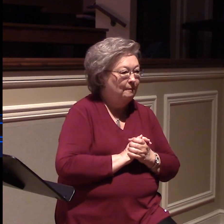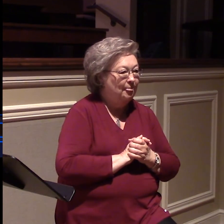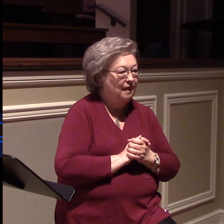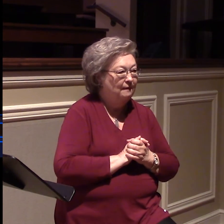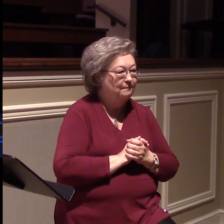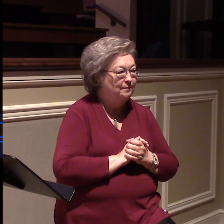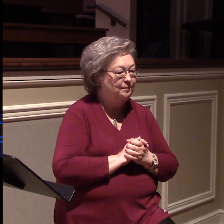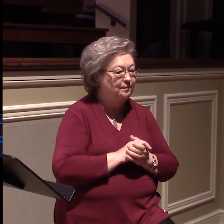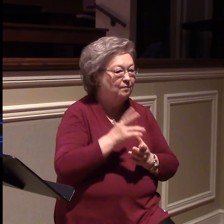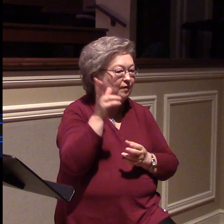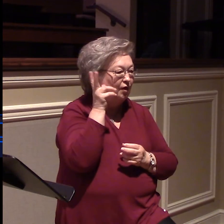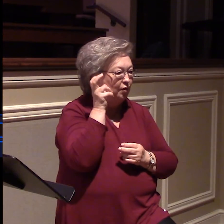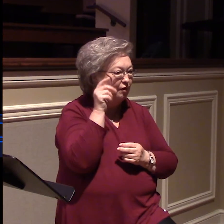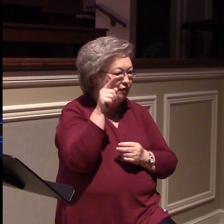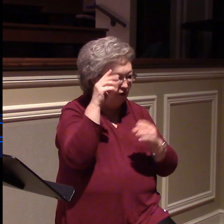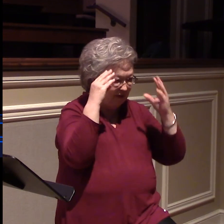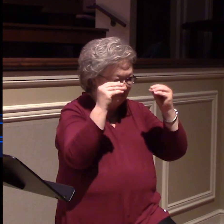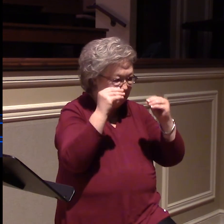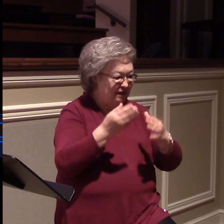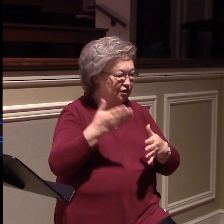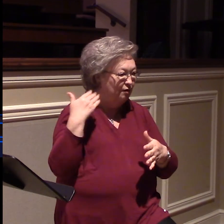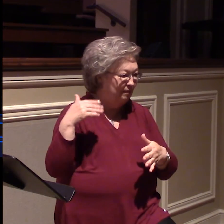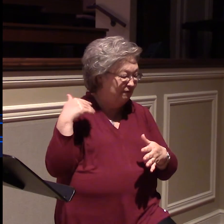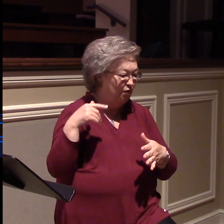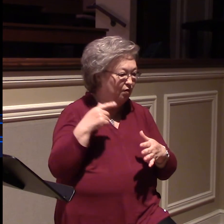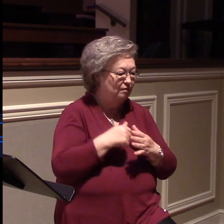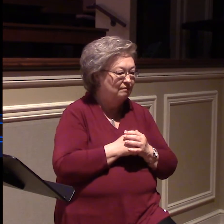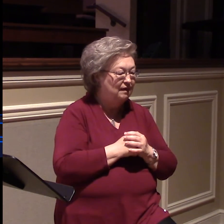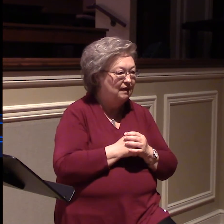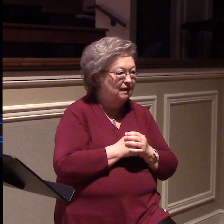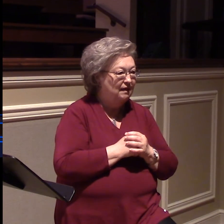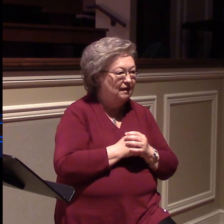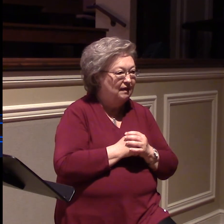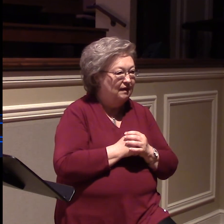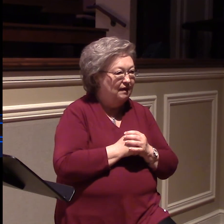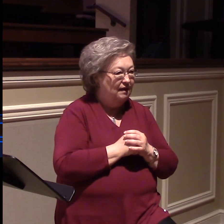You've probably heard me teach this before. It's a little illustration I use when I teach